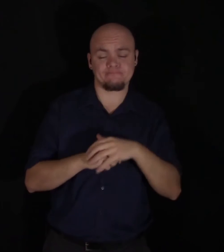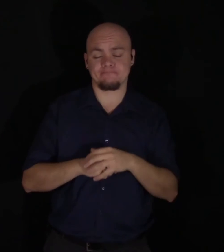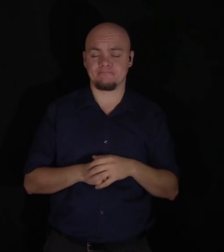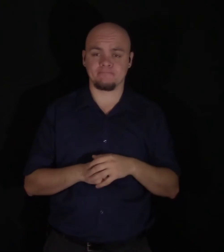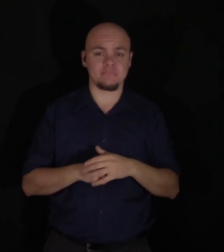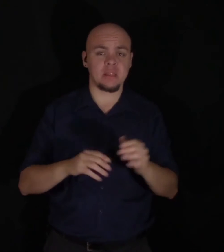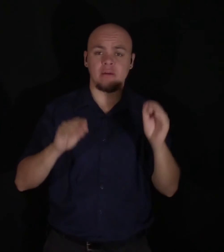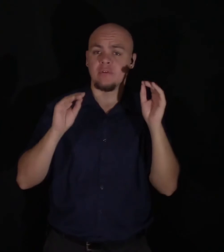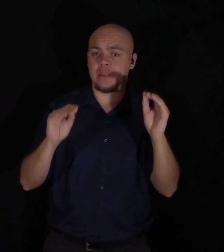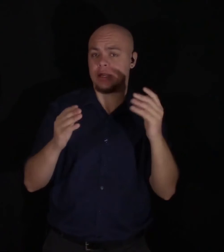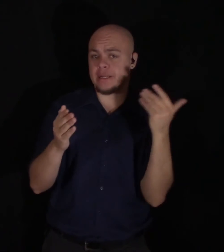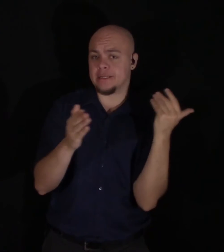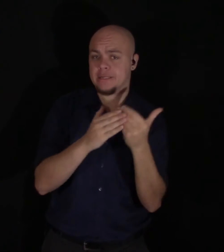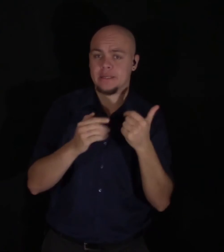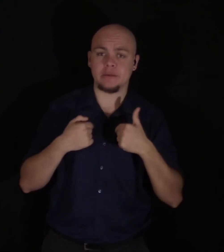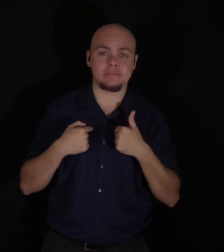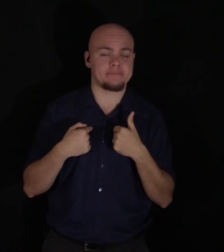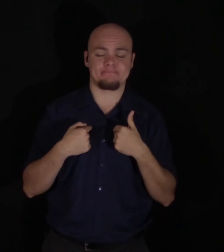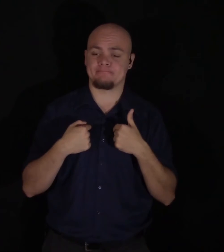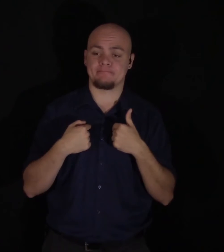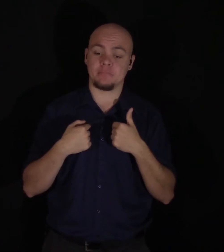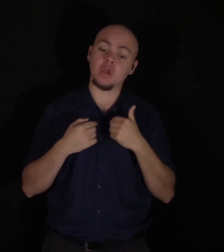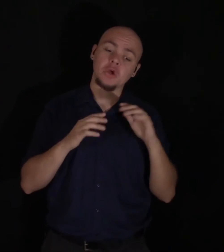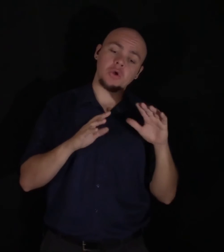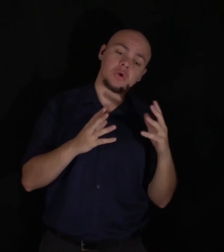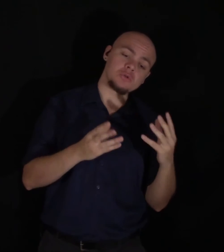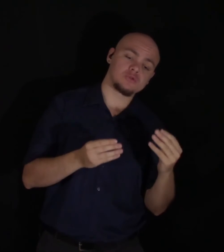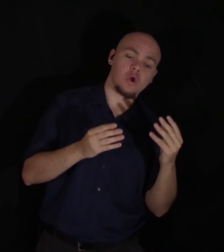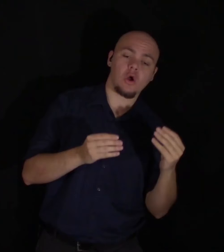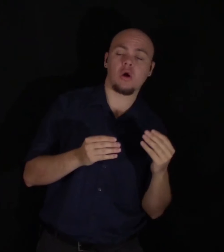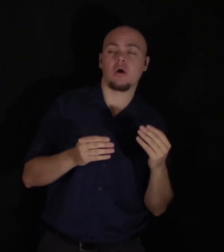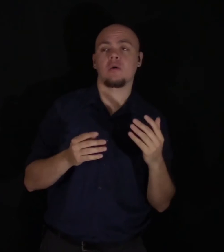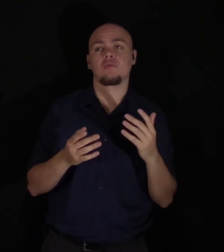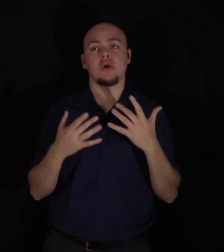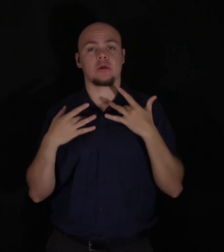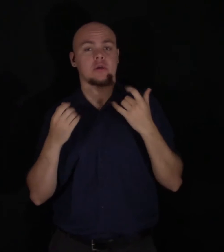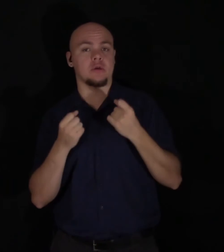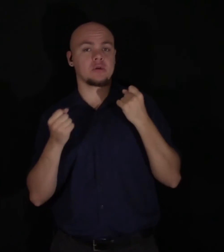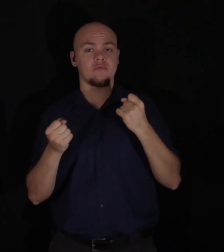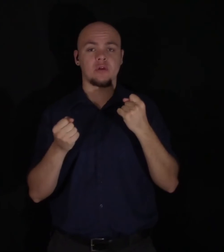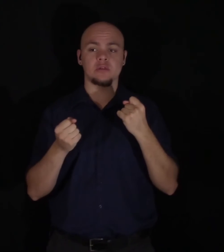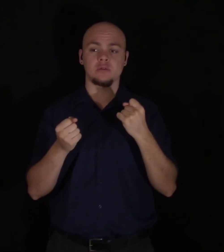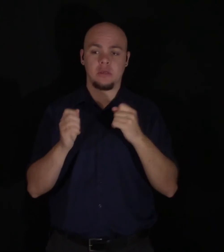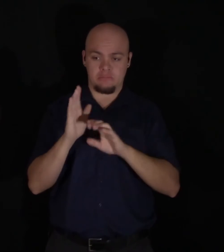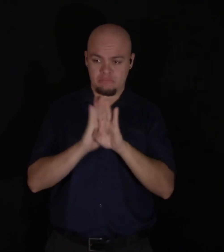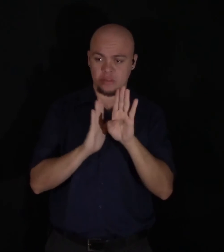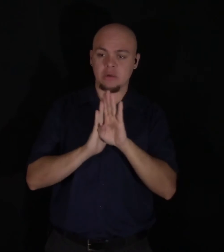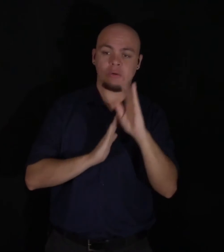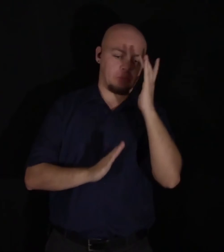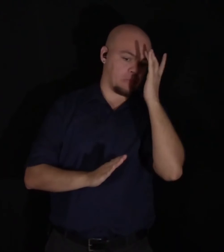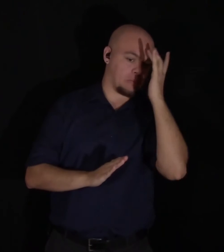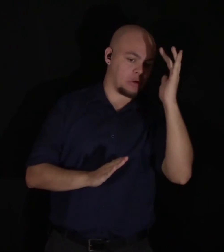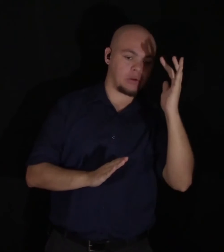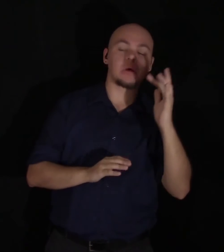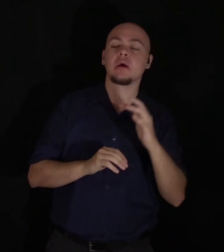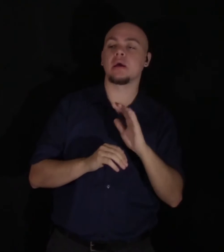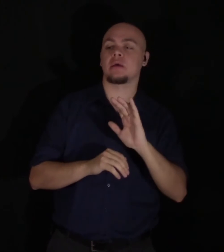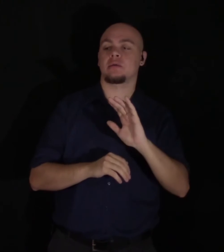me, gentle yet courageous, possessed of a cultivated as well as of a capacious mind,